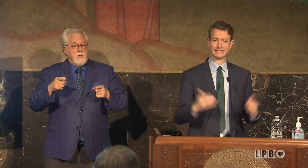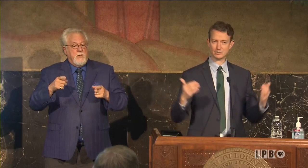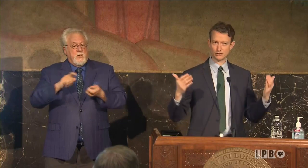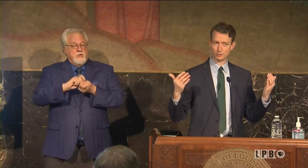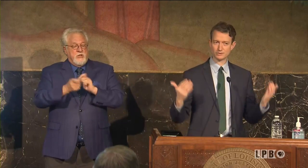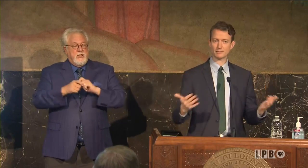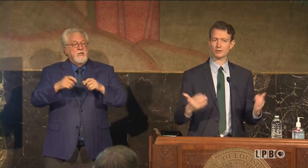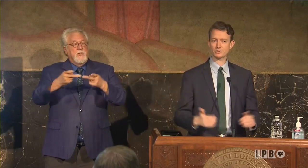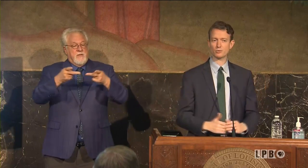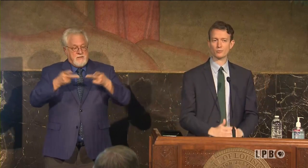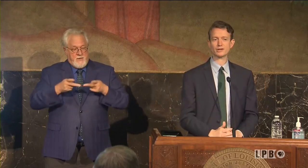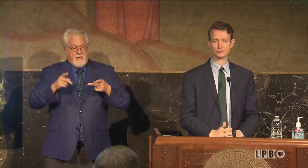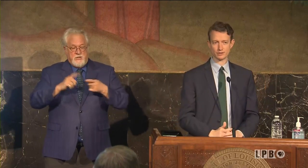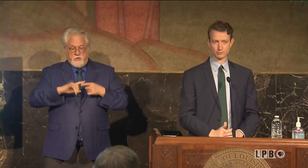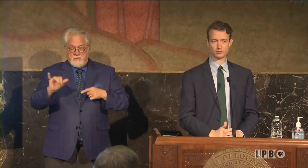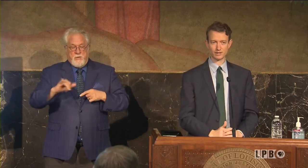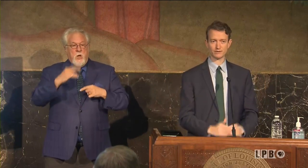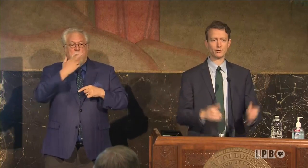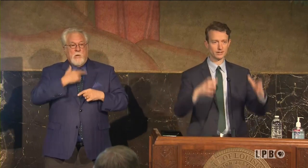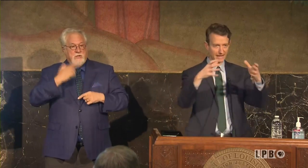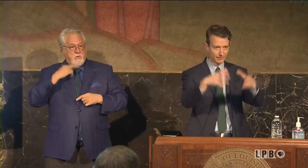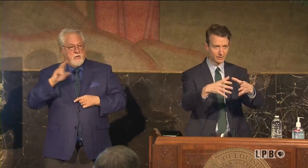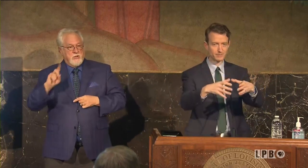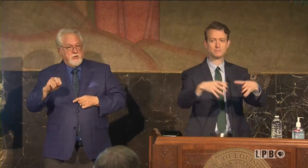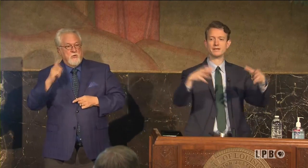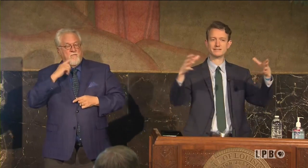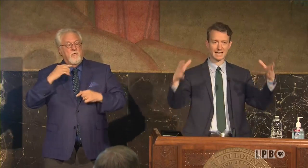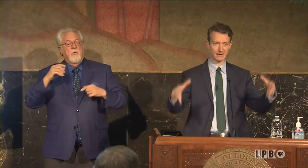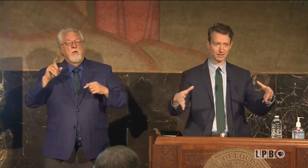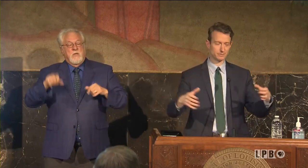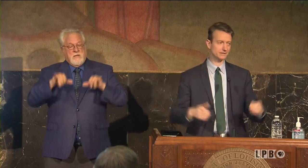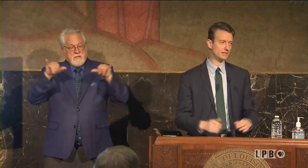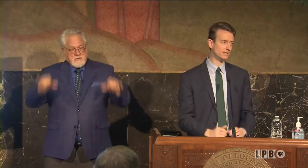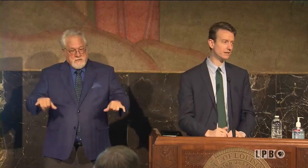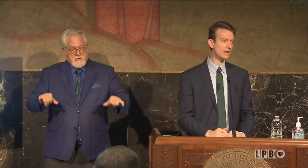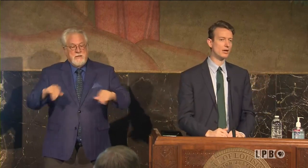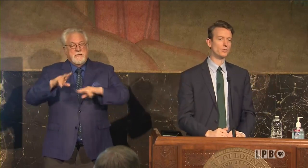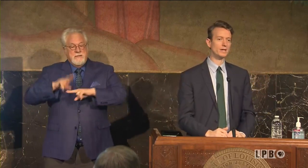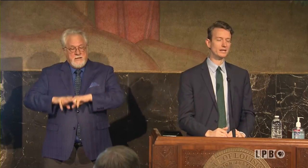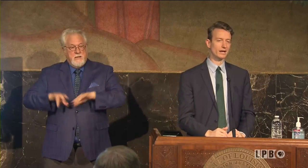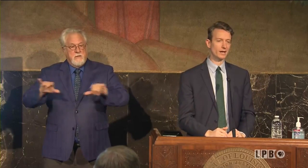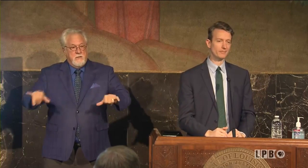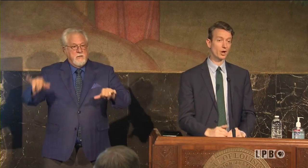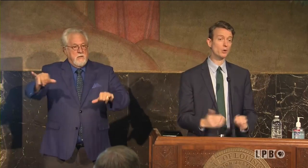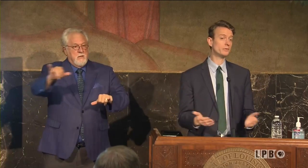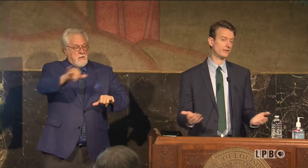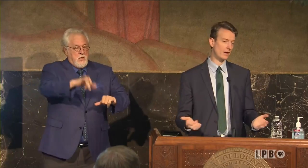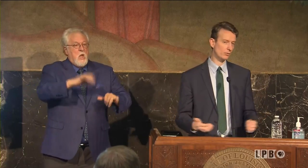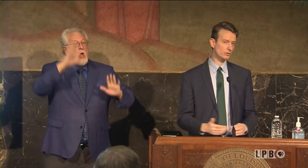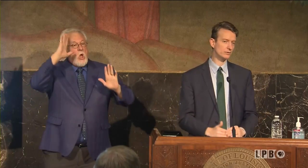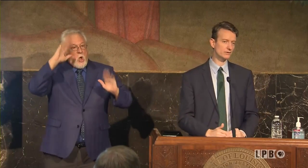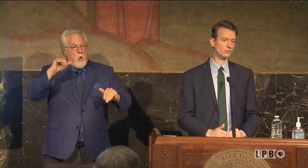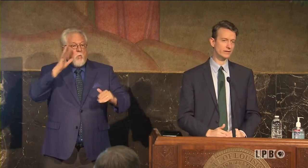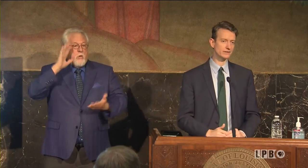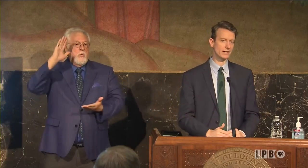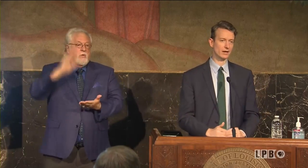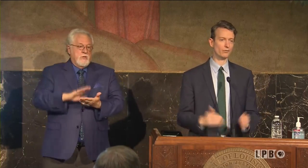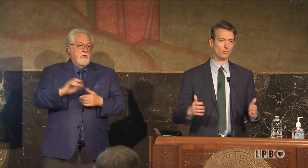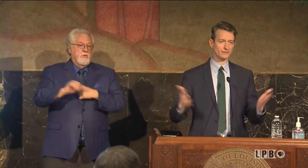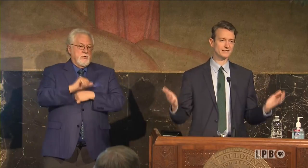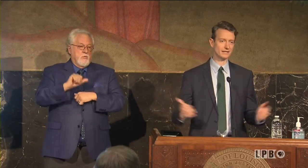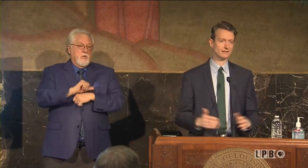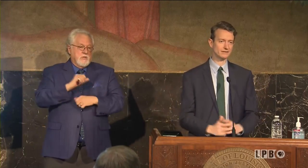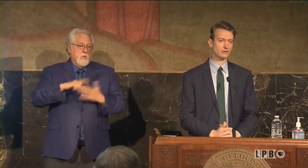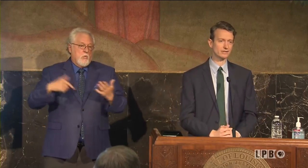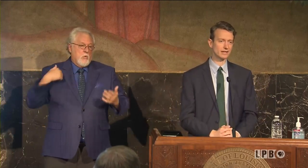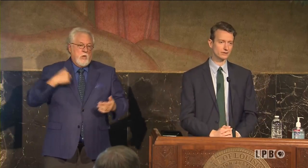bar into similar to what restaurants were doing as far as having to be spaced, having to be seated. We hope that will reduce the risk of